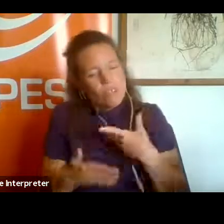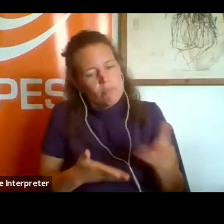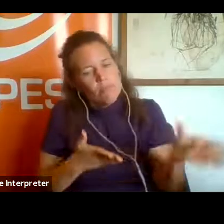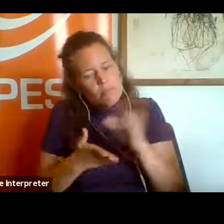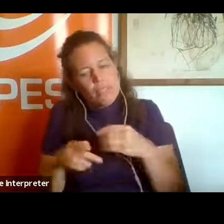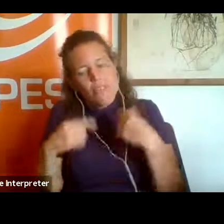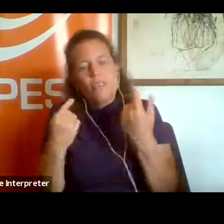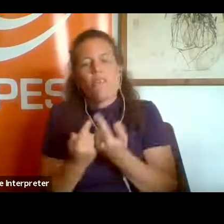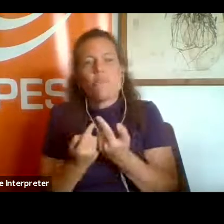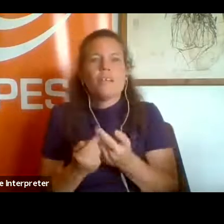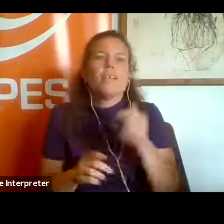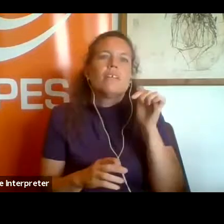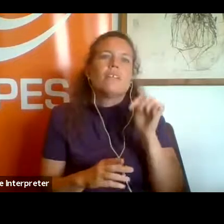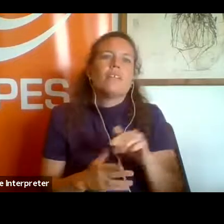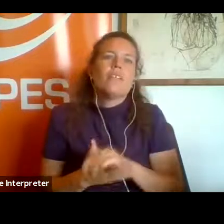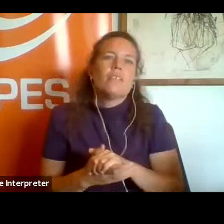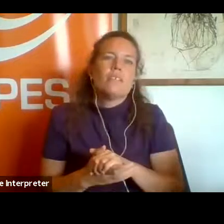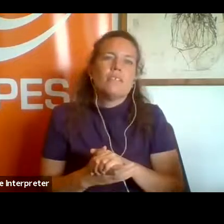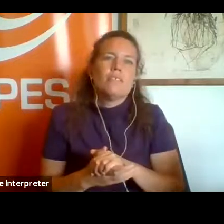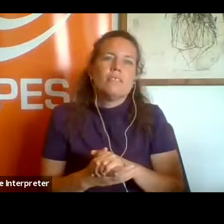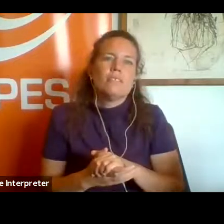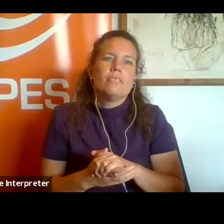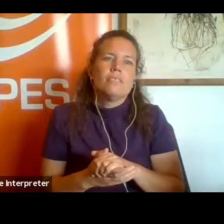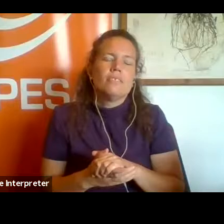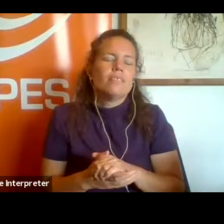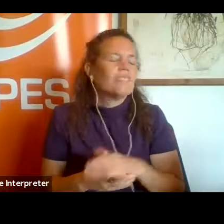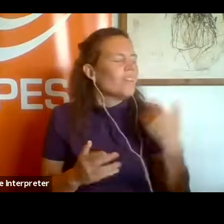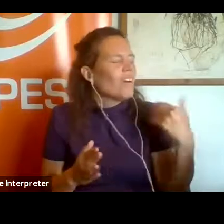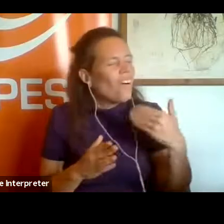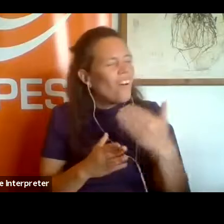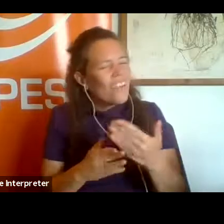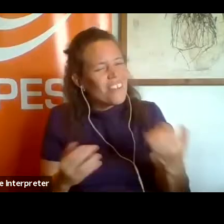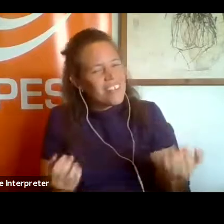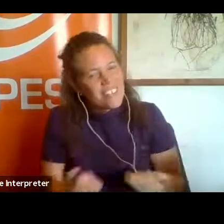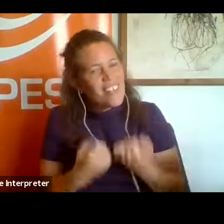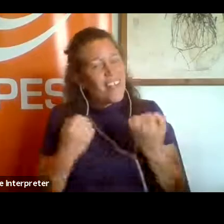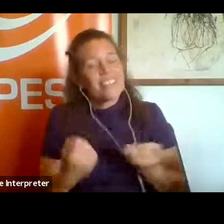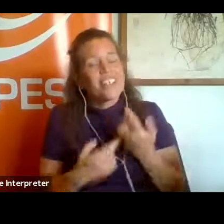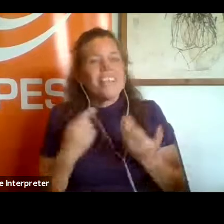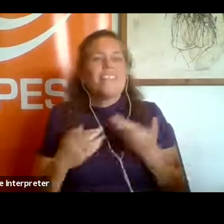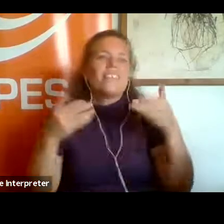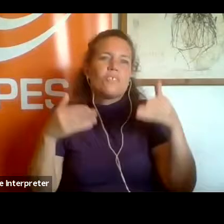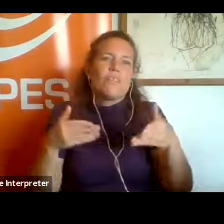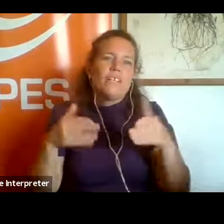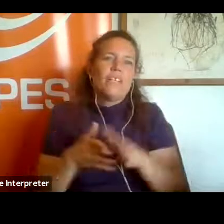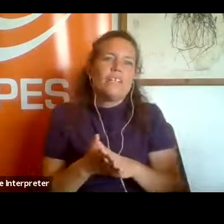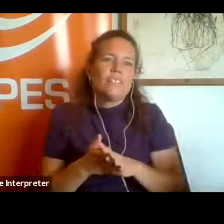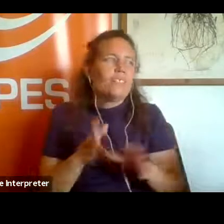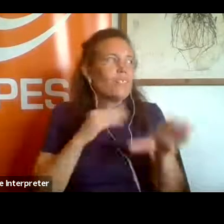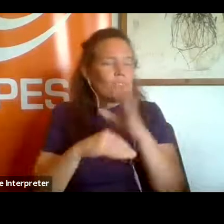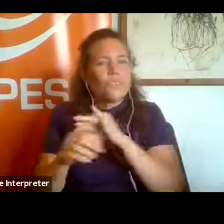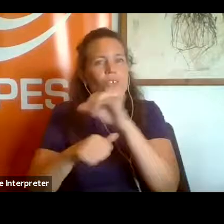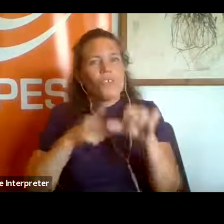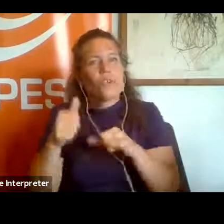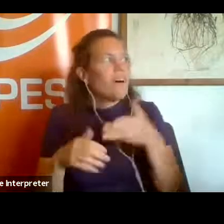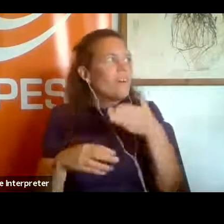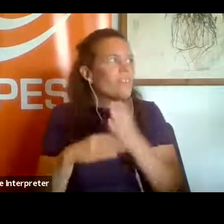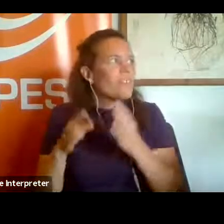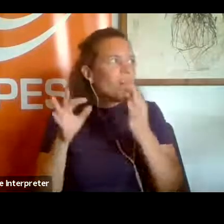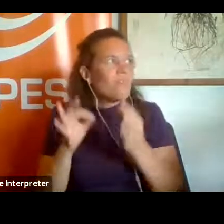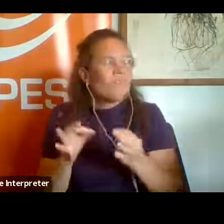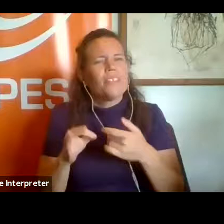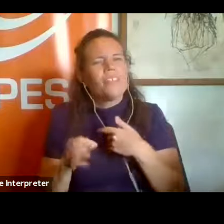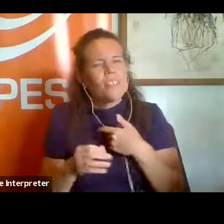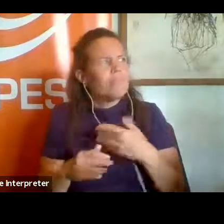Digital Peace Now team. It's always exciting for me to be here and to talk about something that I deeply, deeply